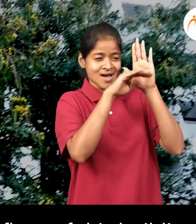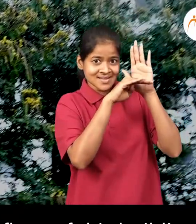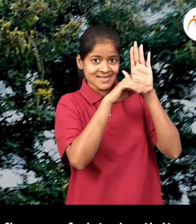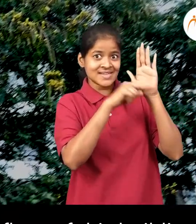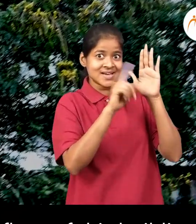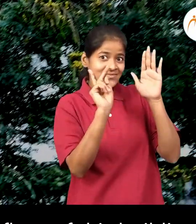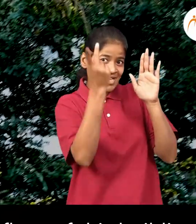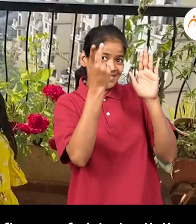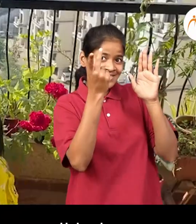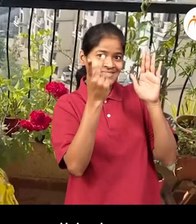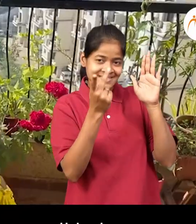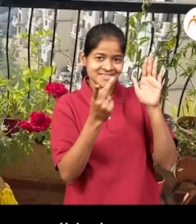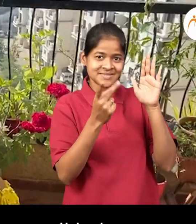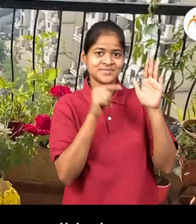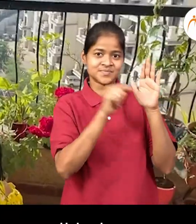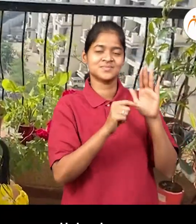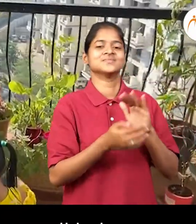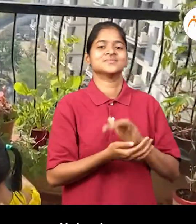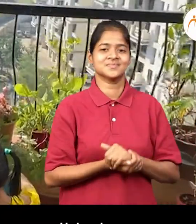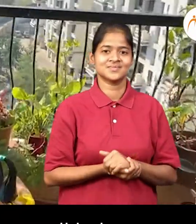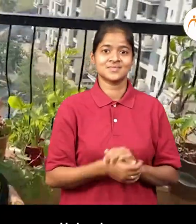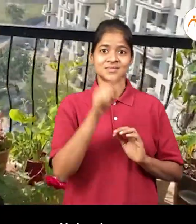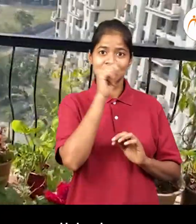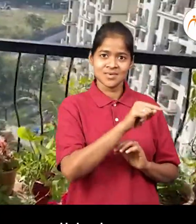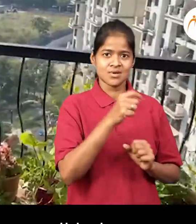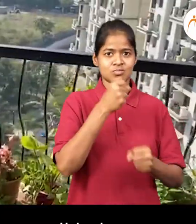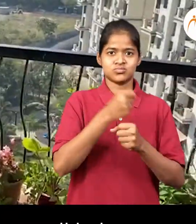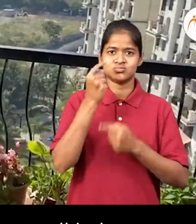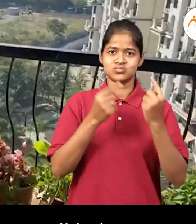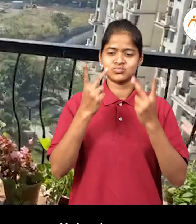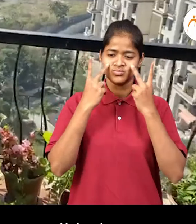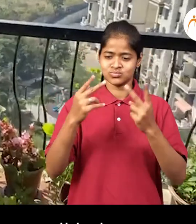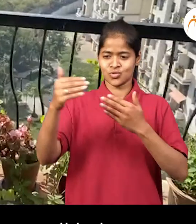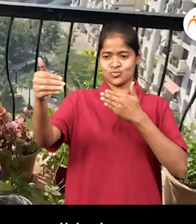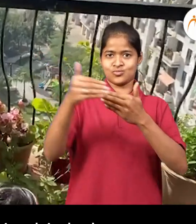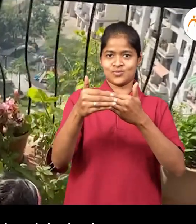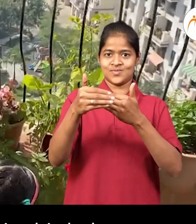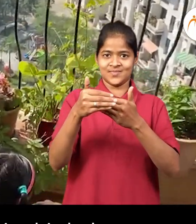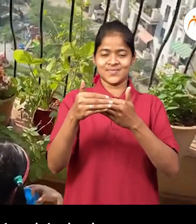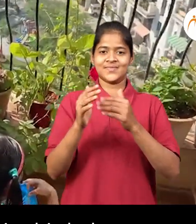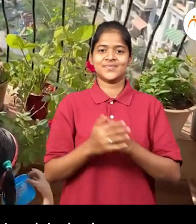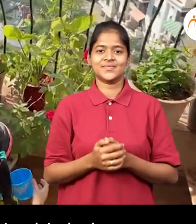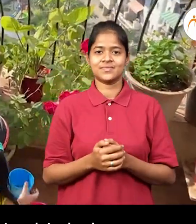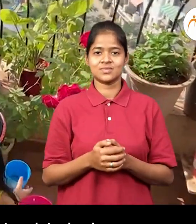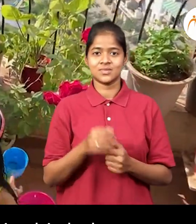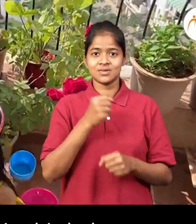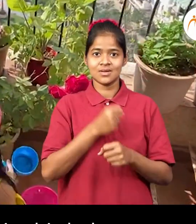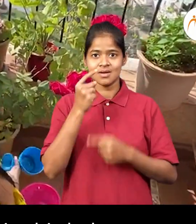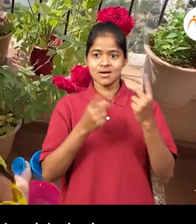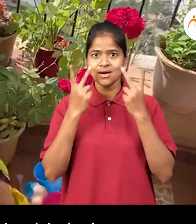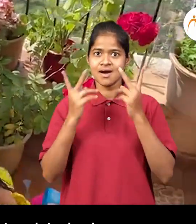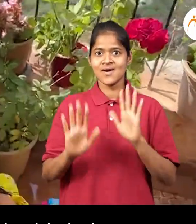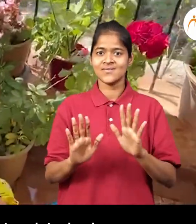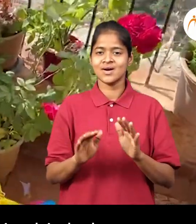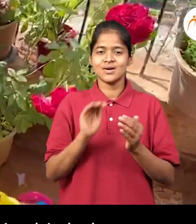this building aria's house has a small balcony aria's garden is in this